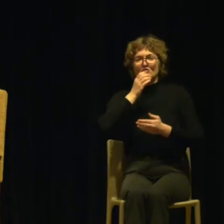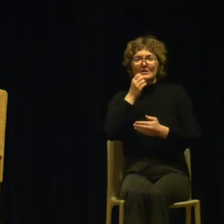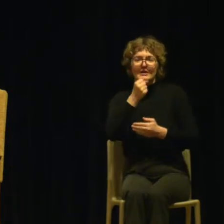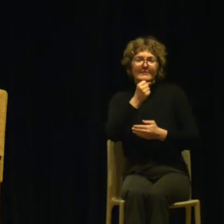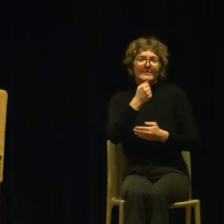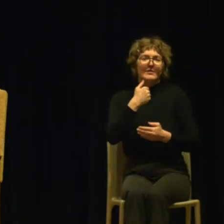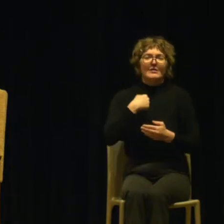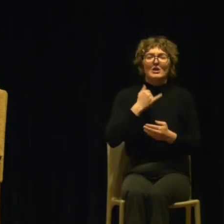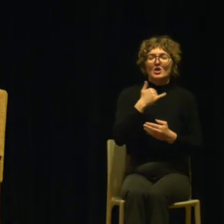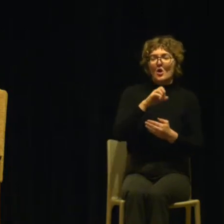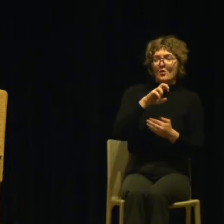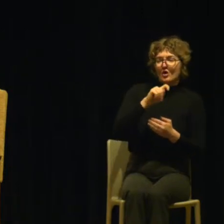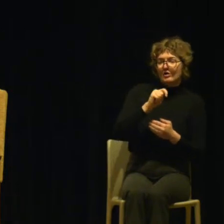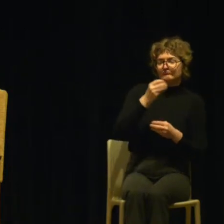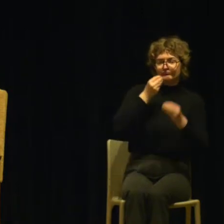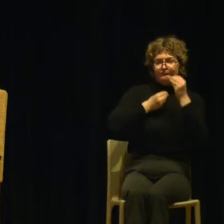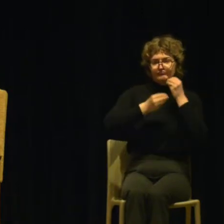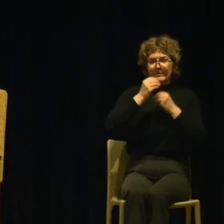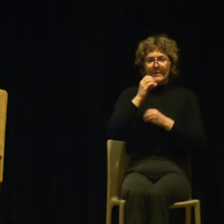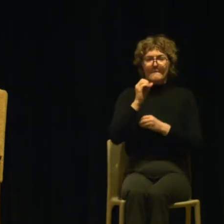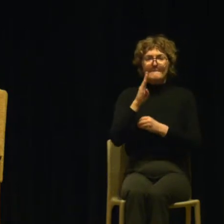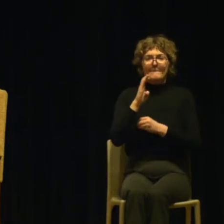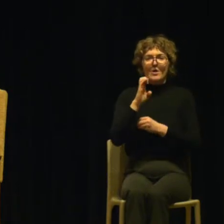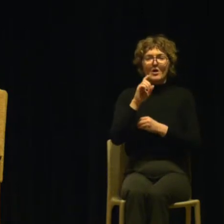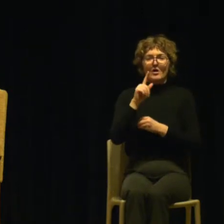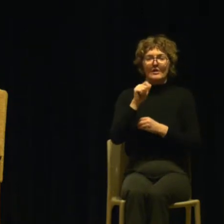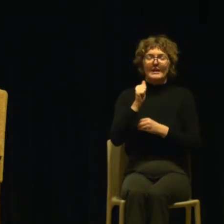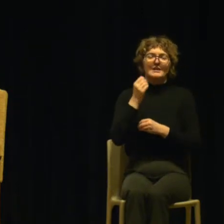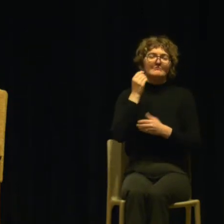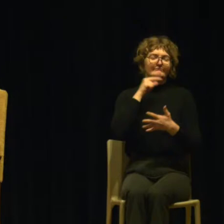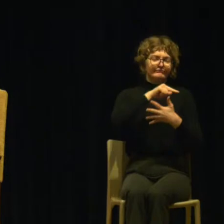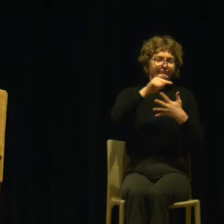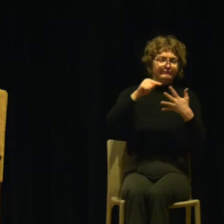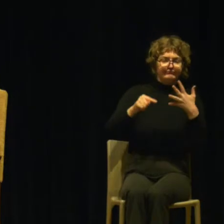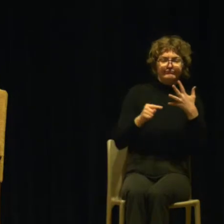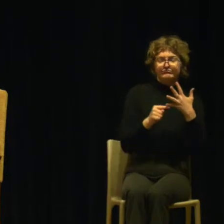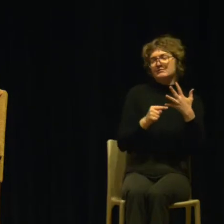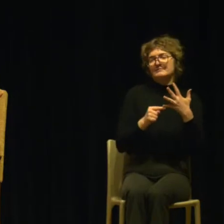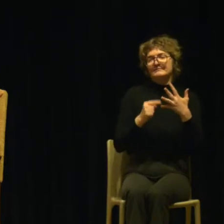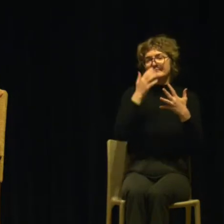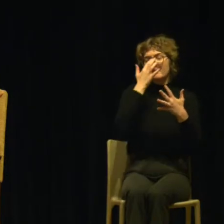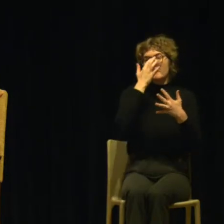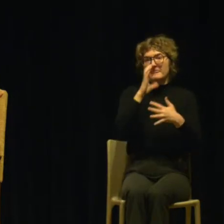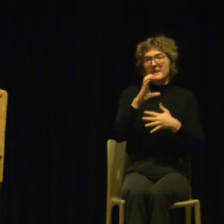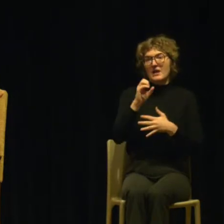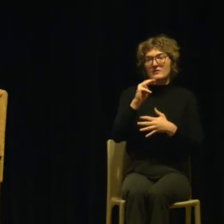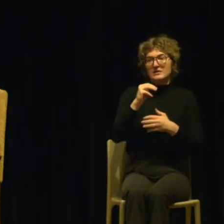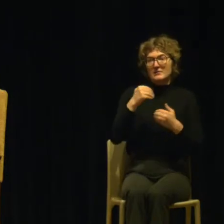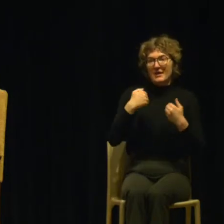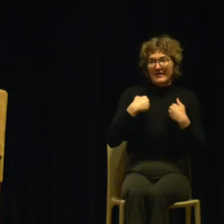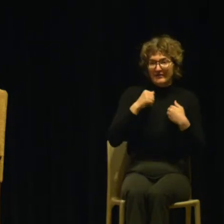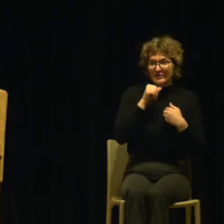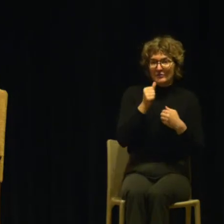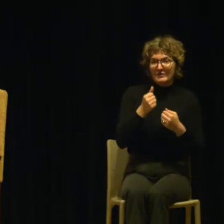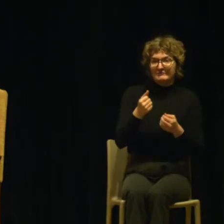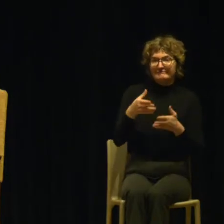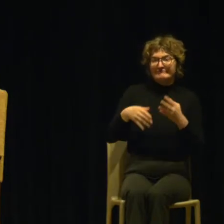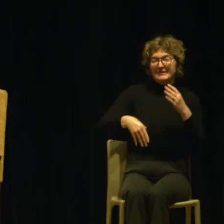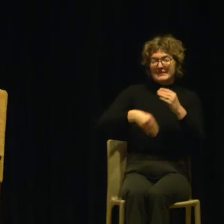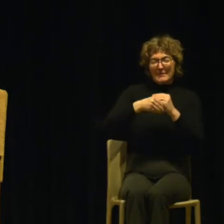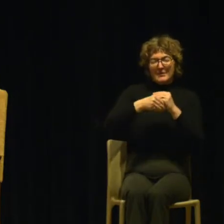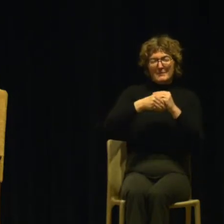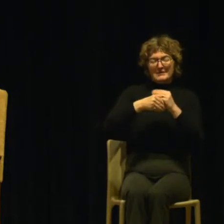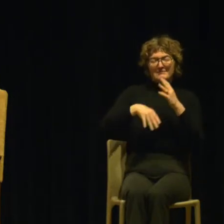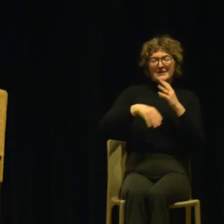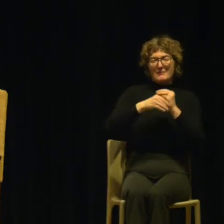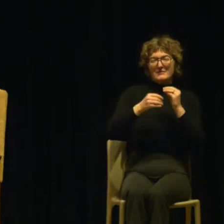have cheese, you know, have broccoli, all the things, eat almonds, things that are calcium rich. Do you need a supplement? No. Remember, supplements are there